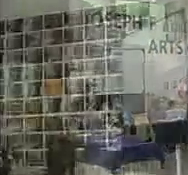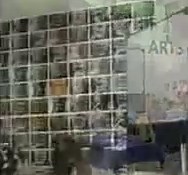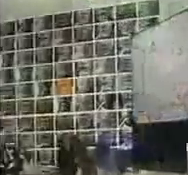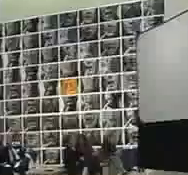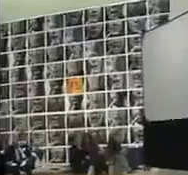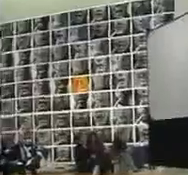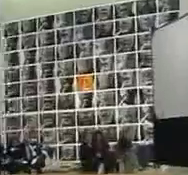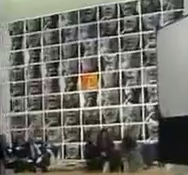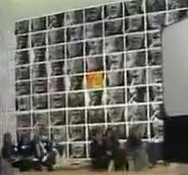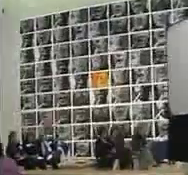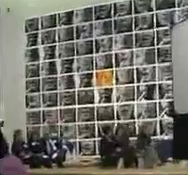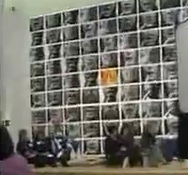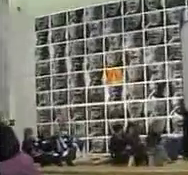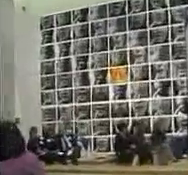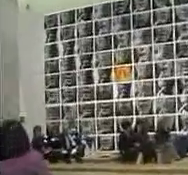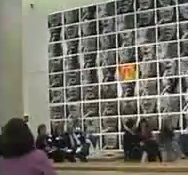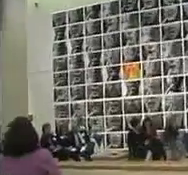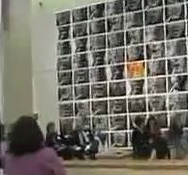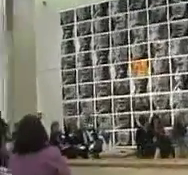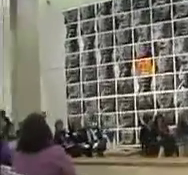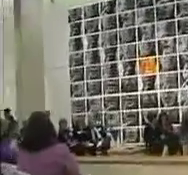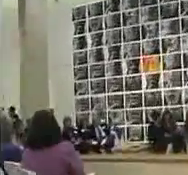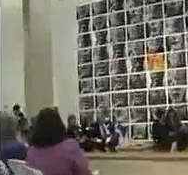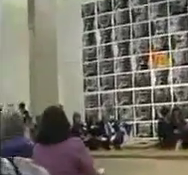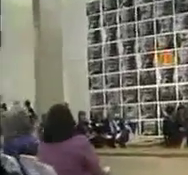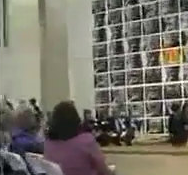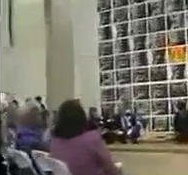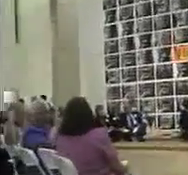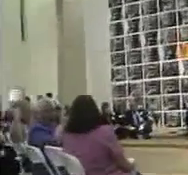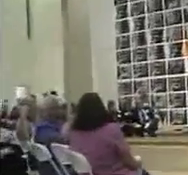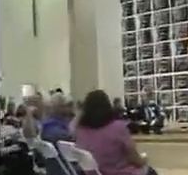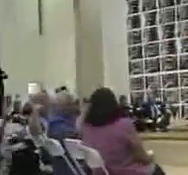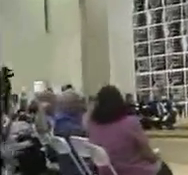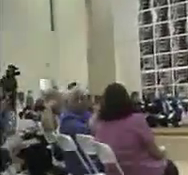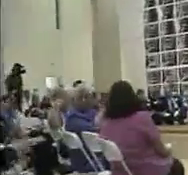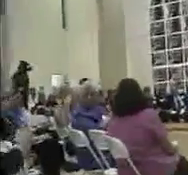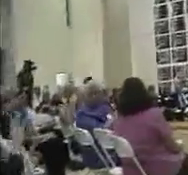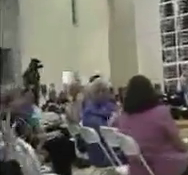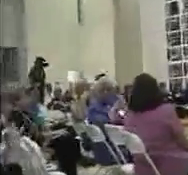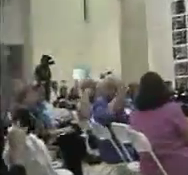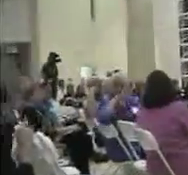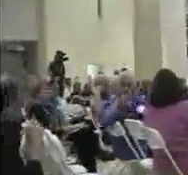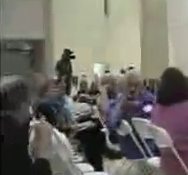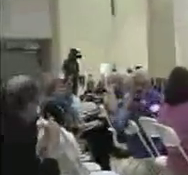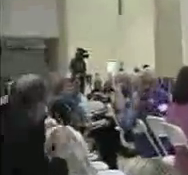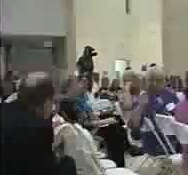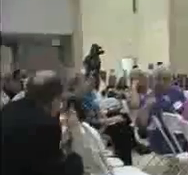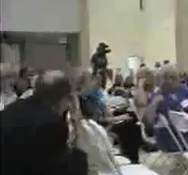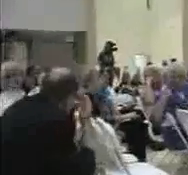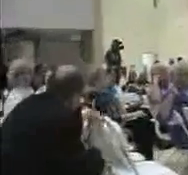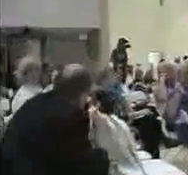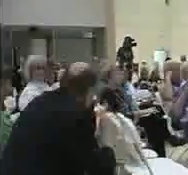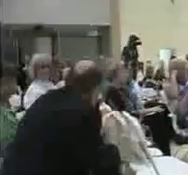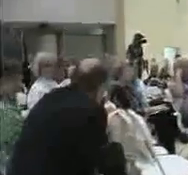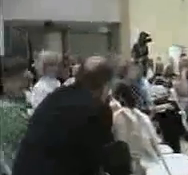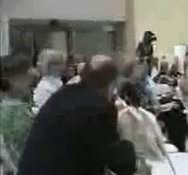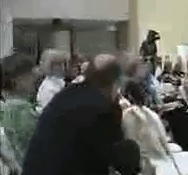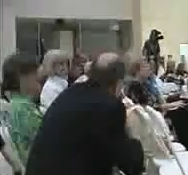by Deaf Artists Auction, held at the Dyer Arts Center on campus. We had a chance to catch up with some of the artists.